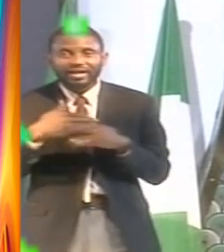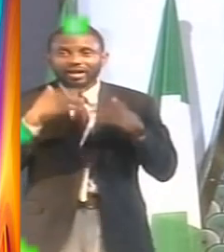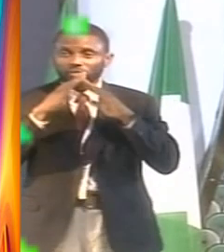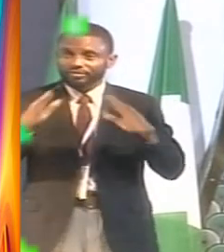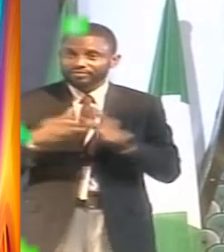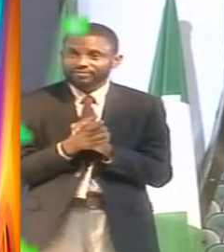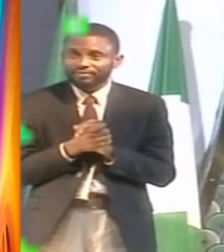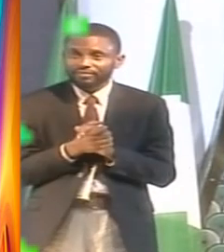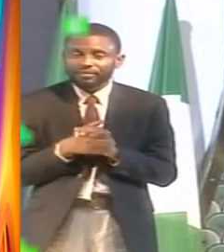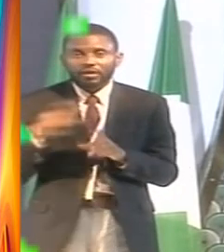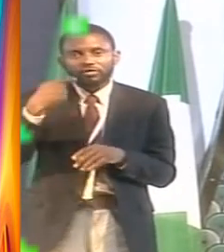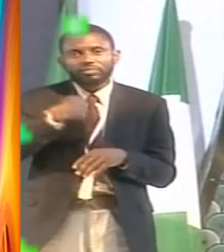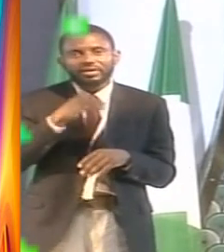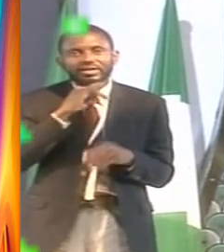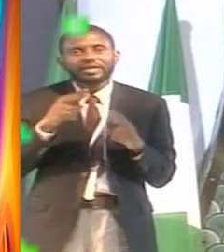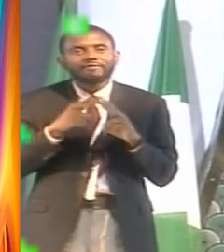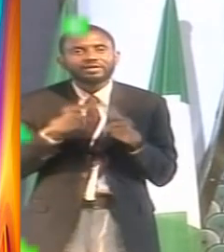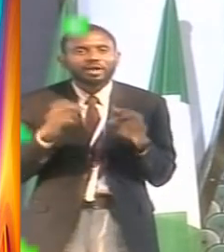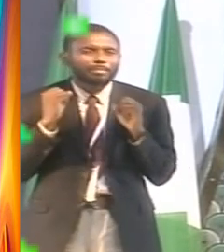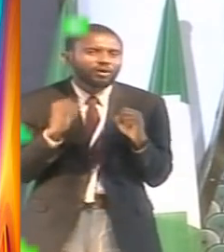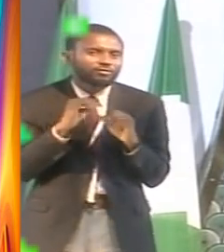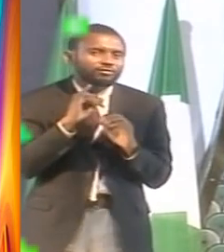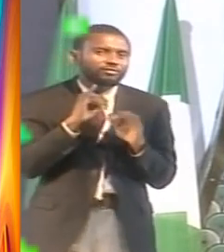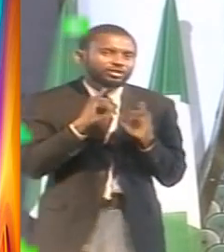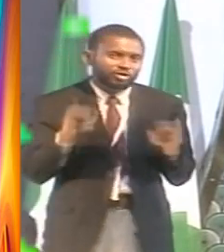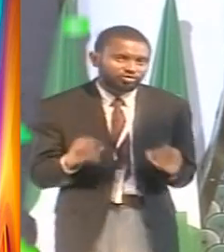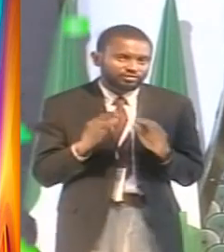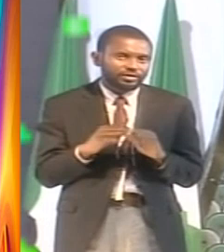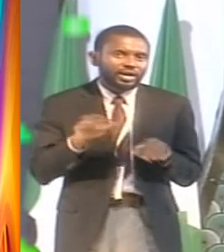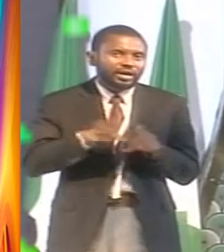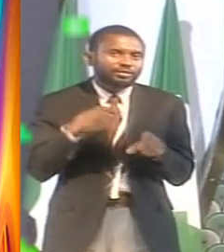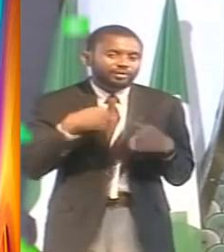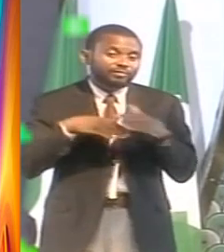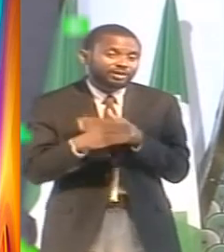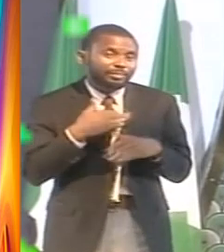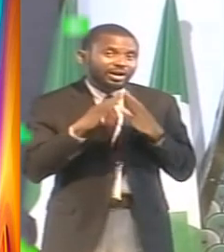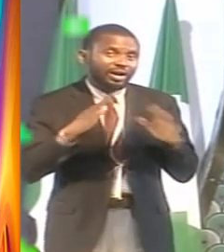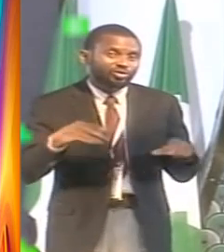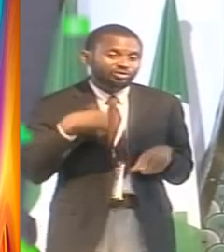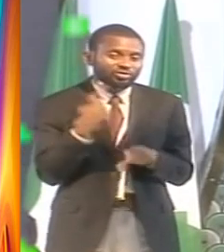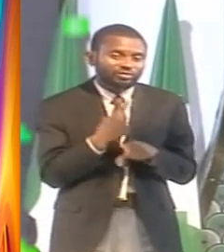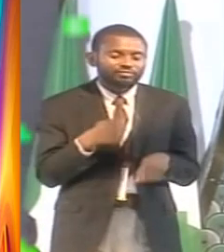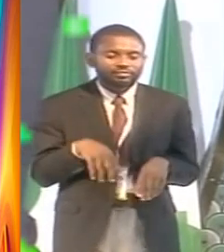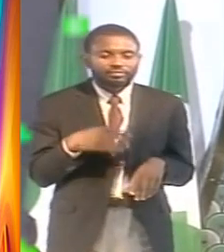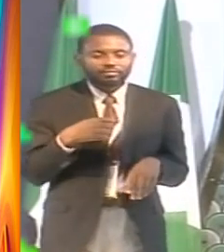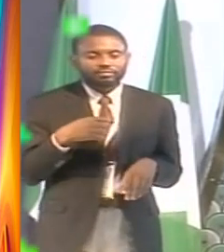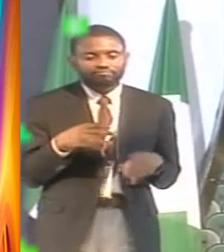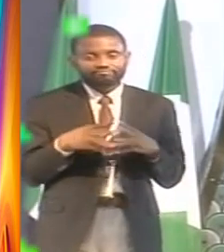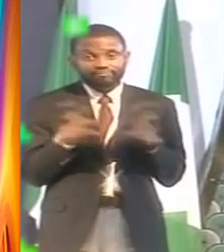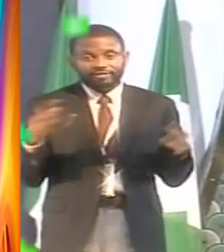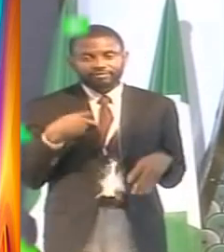And for me, it's a very powerful image. As I entered my house, just as I got to the gate, I